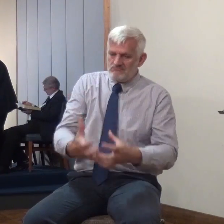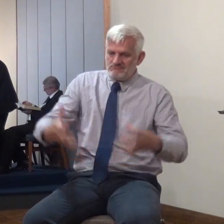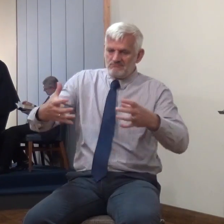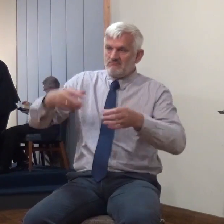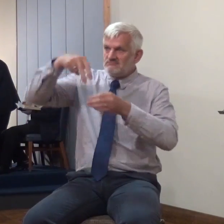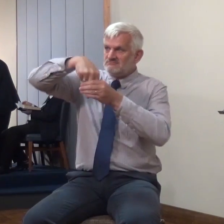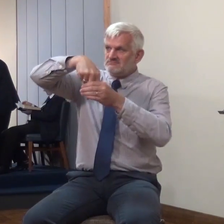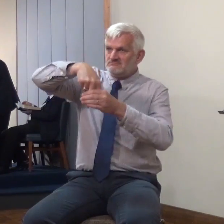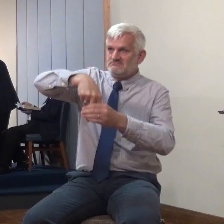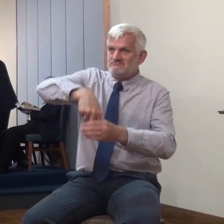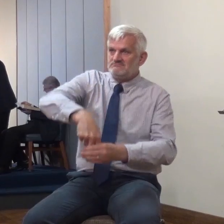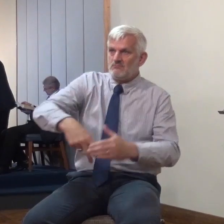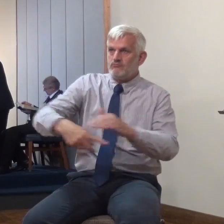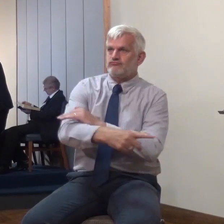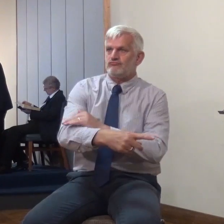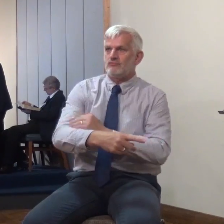hand.